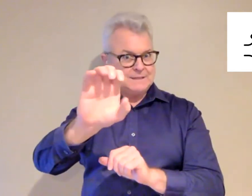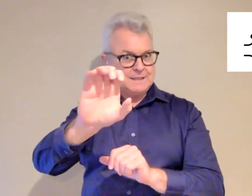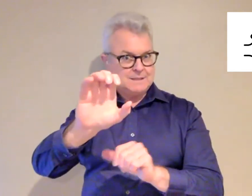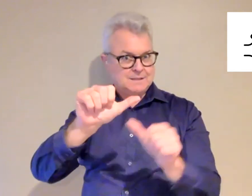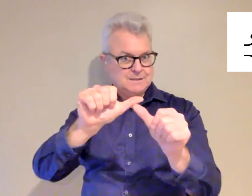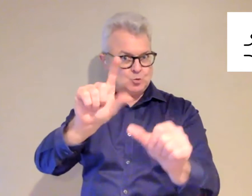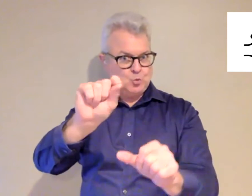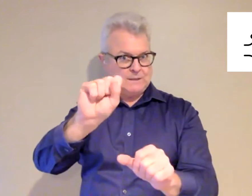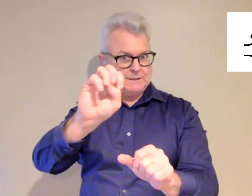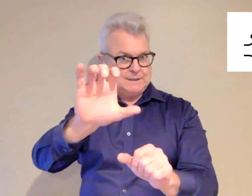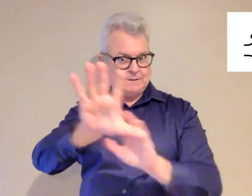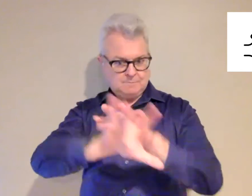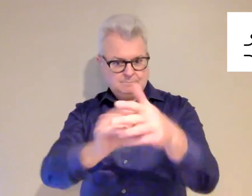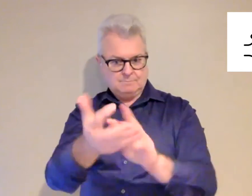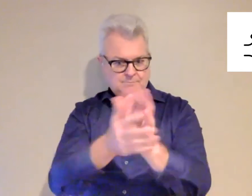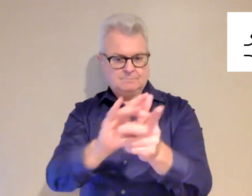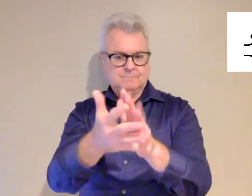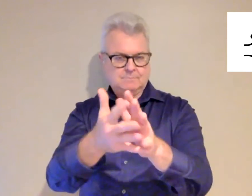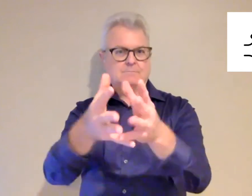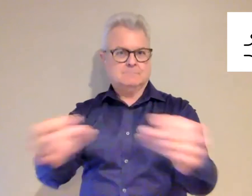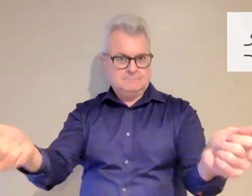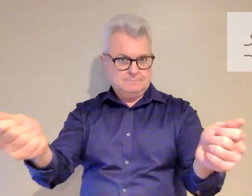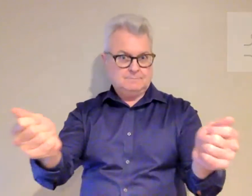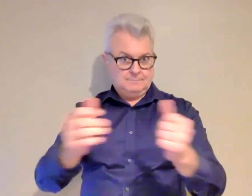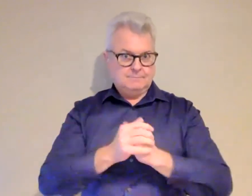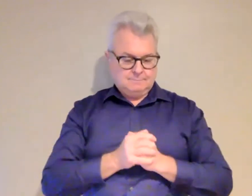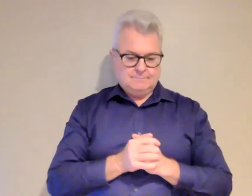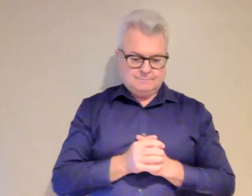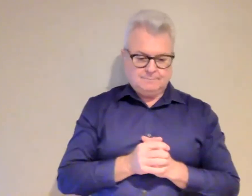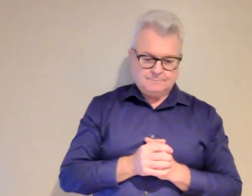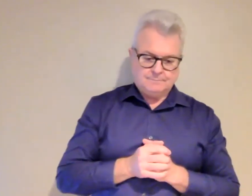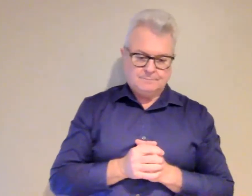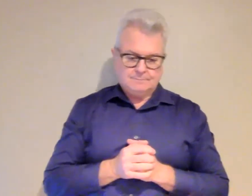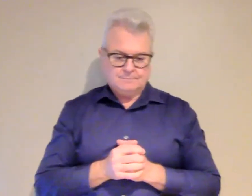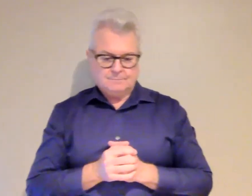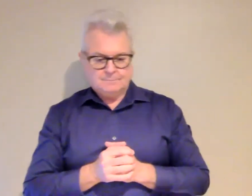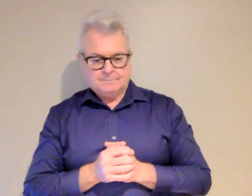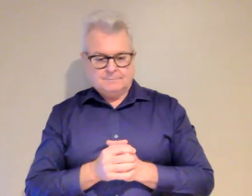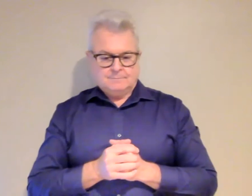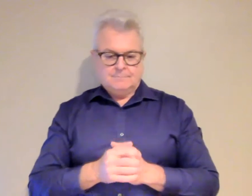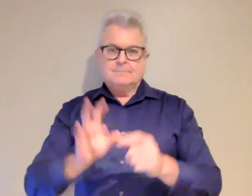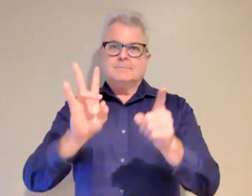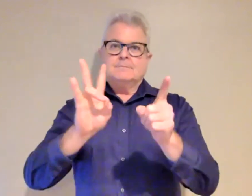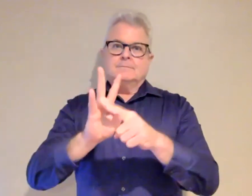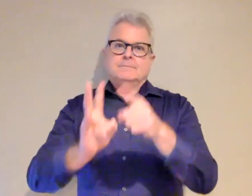after. Okay, remember, when you wash your hands, you should wash your hands for a good 20